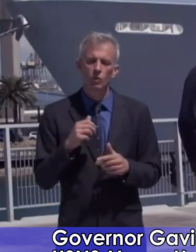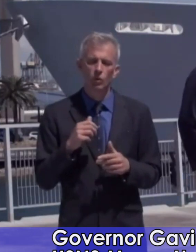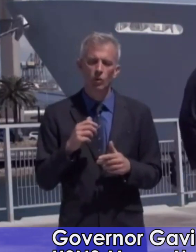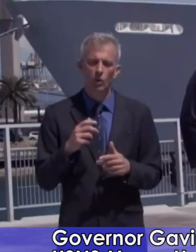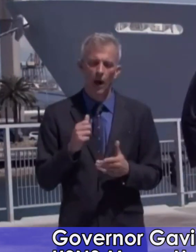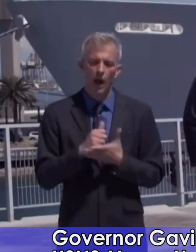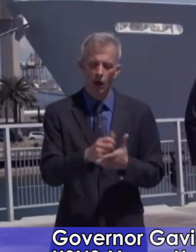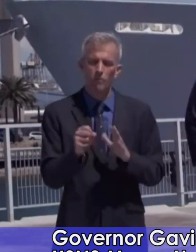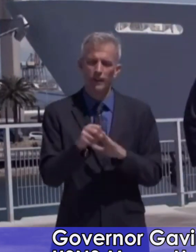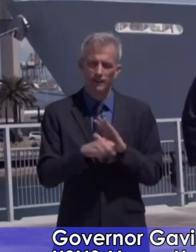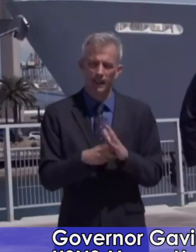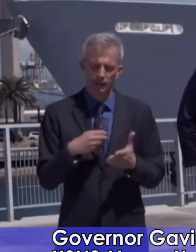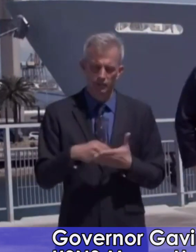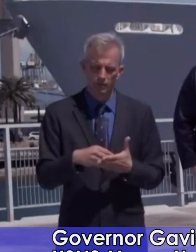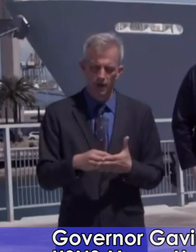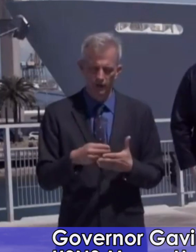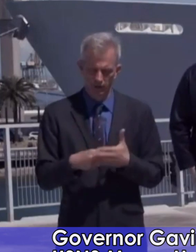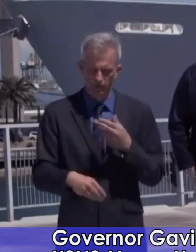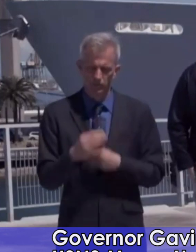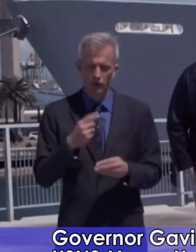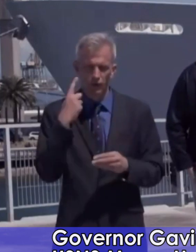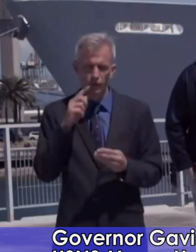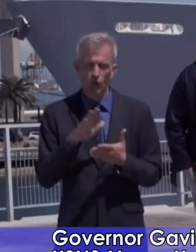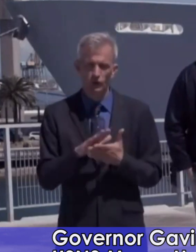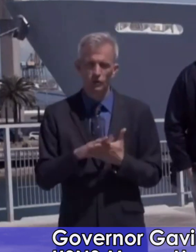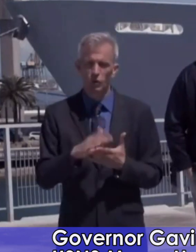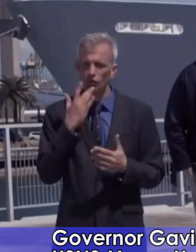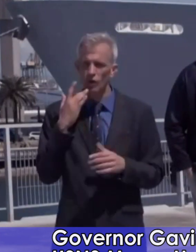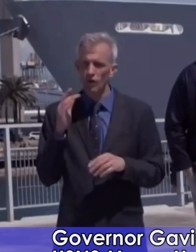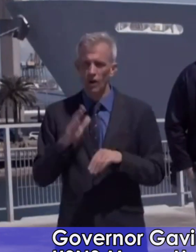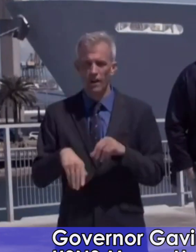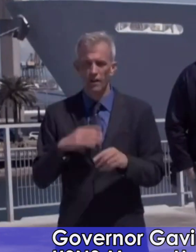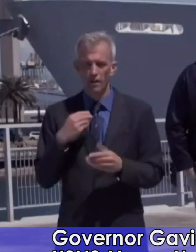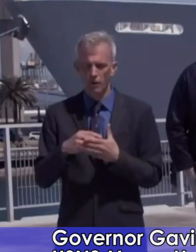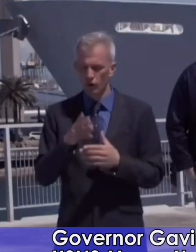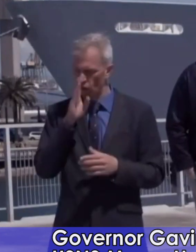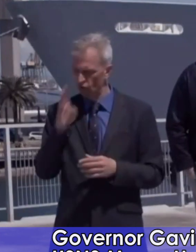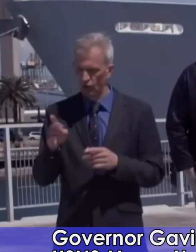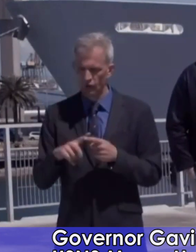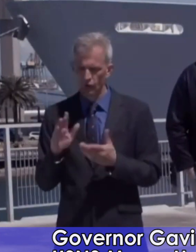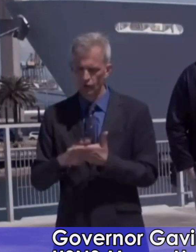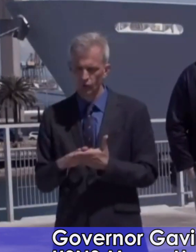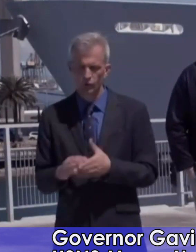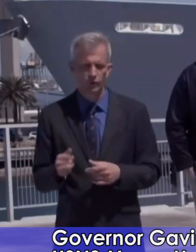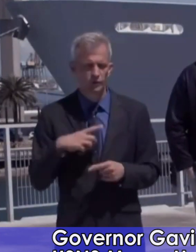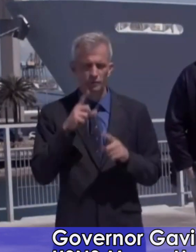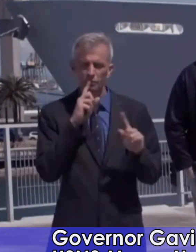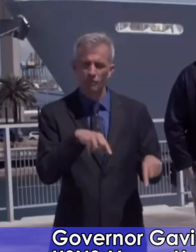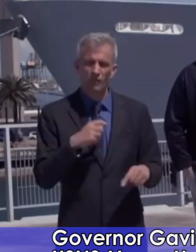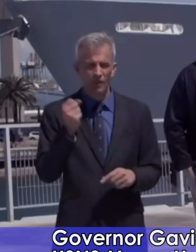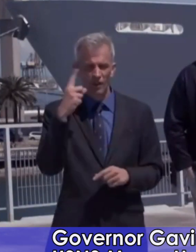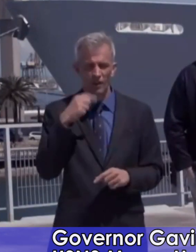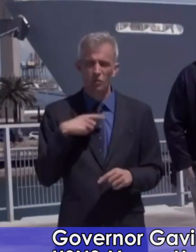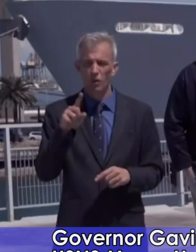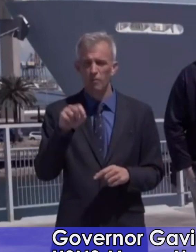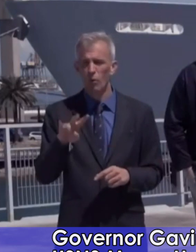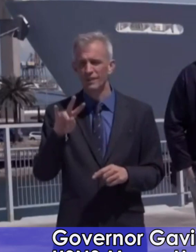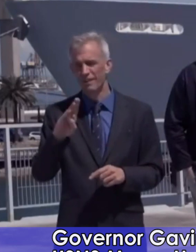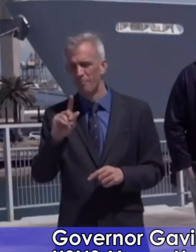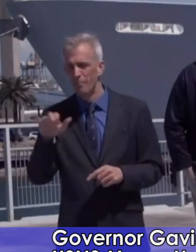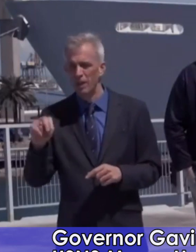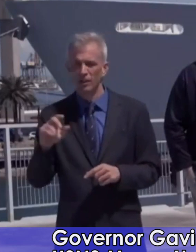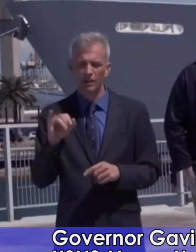So we'll make a determination. We're still making a determination exactly how much. We've got $1.7 billion of that stimulus going for higher